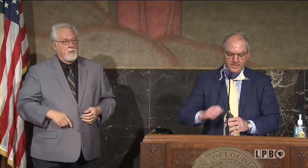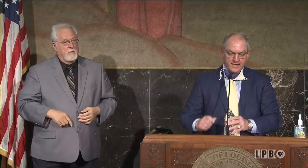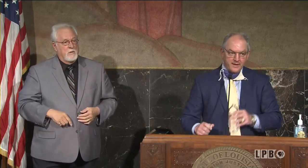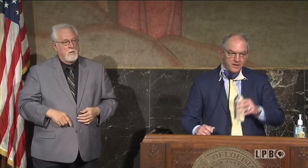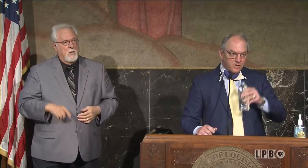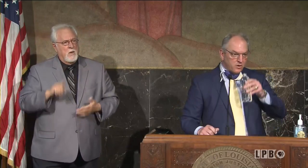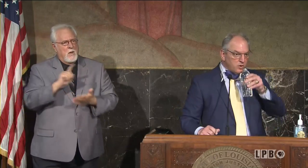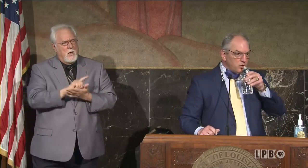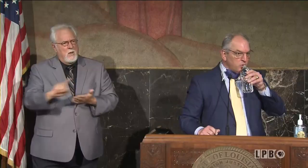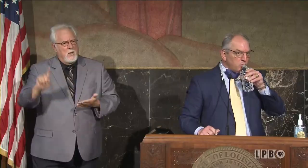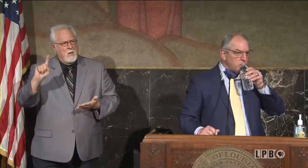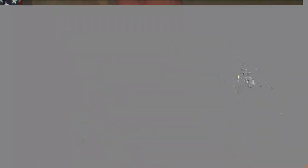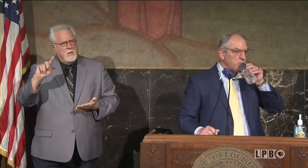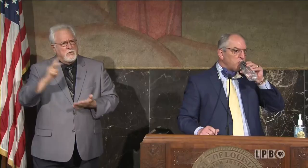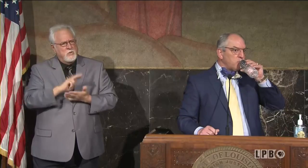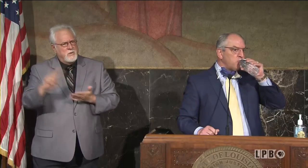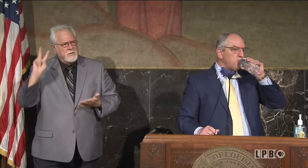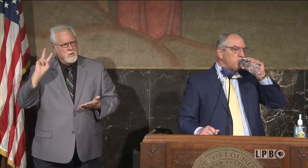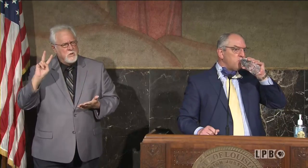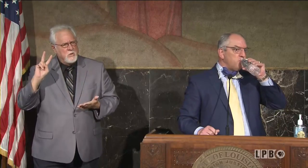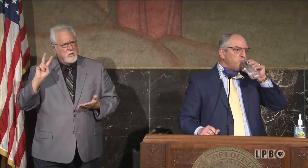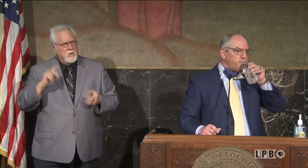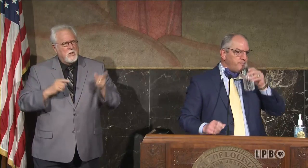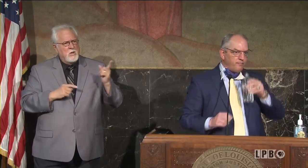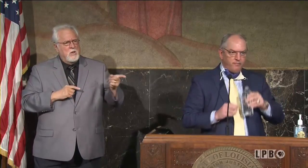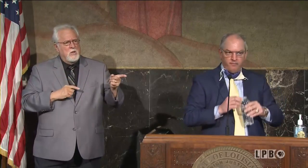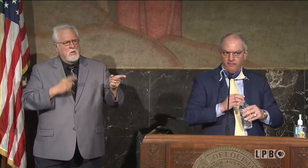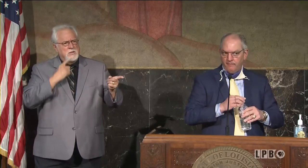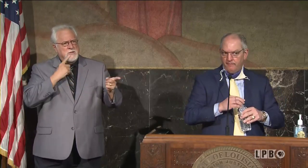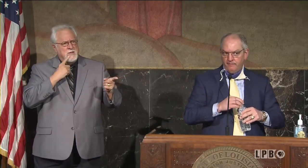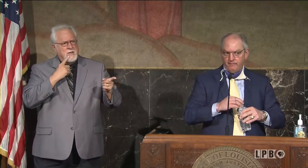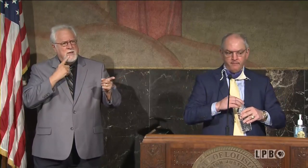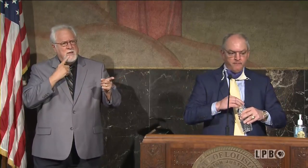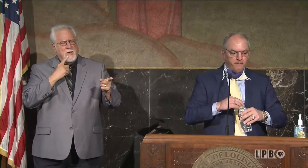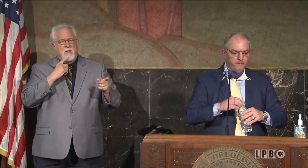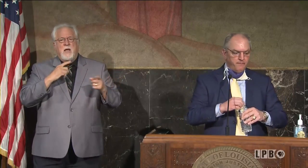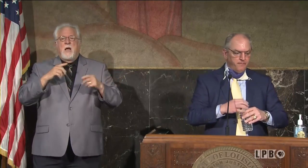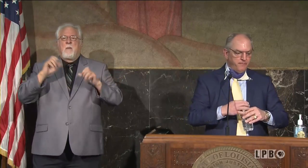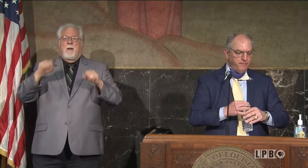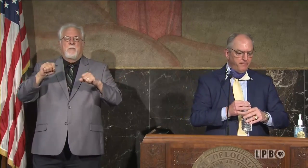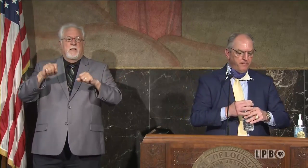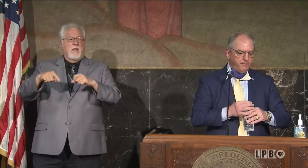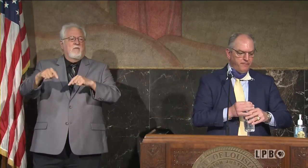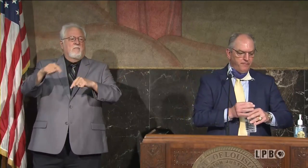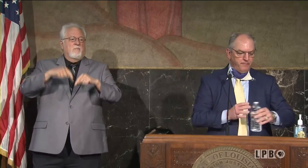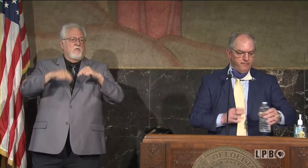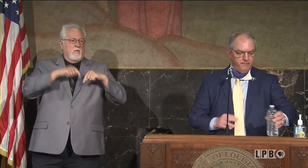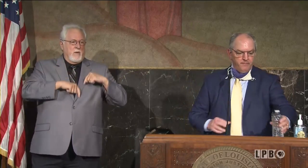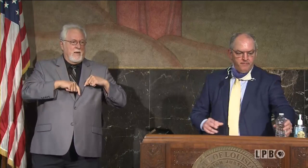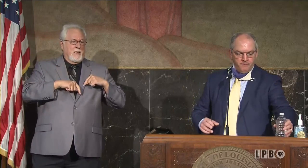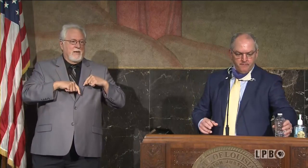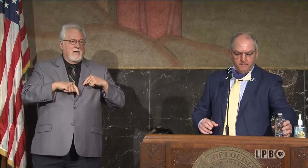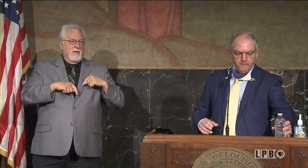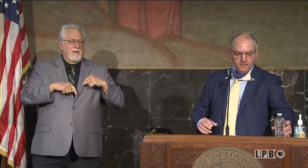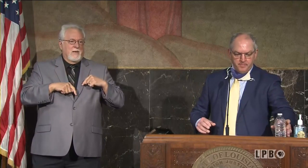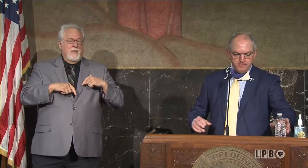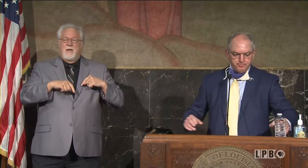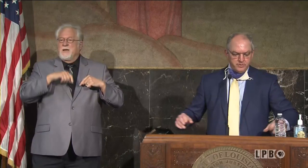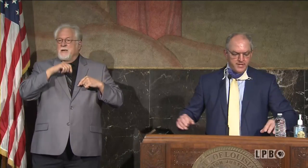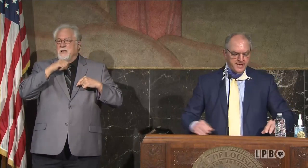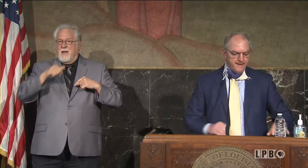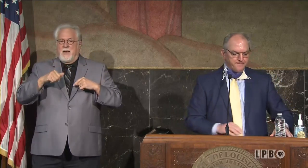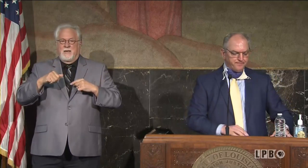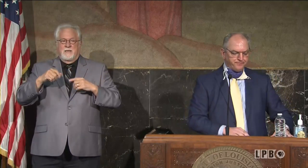think a week or two ago you said the prospect of moving back in phases or adding new restrictions was not currently on the